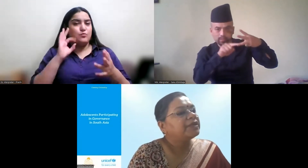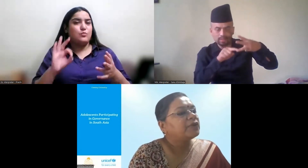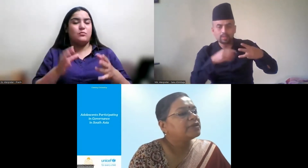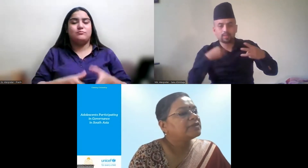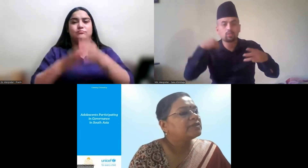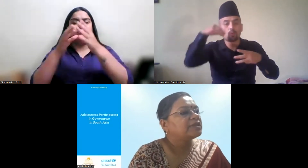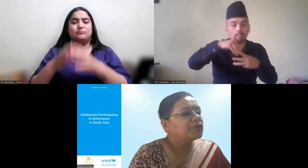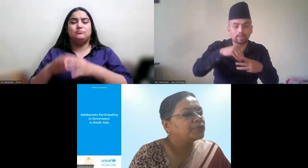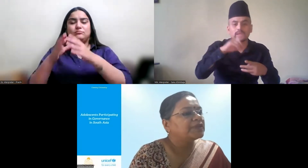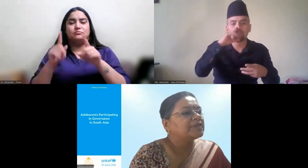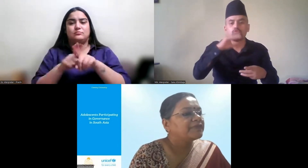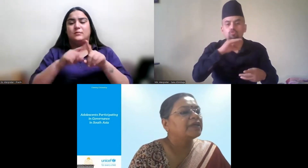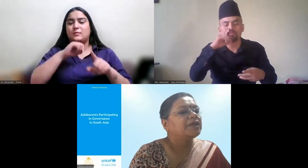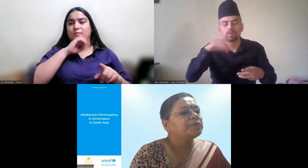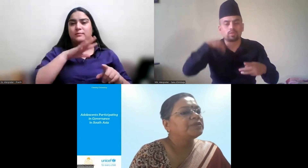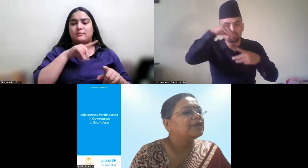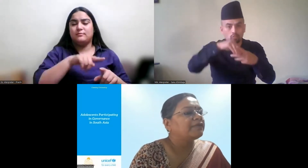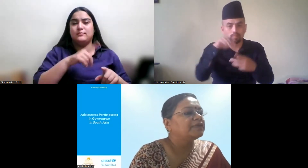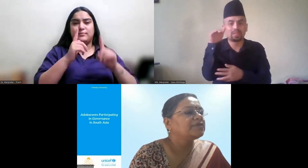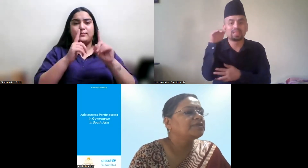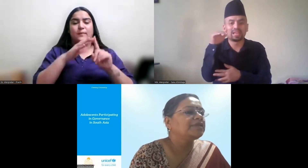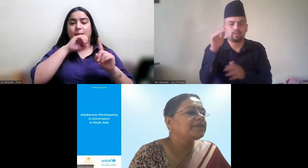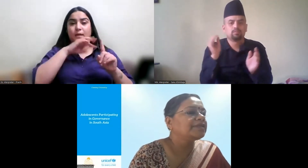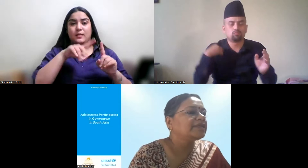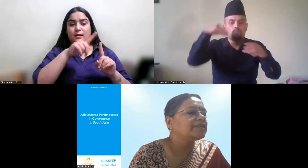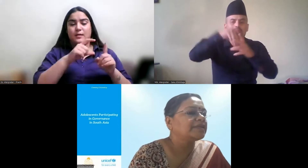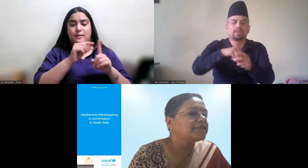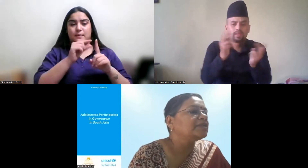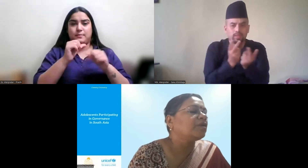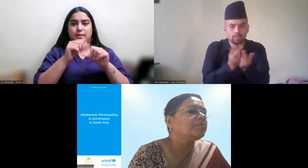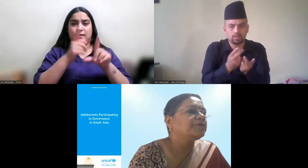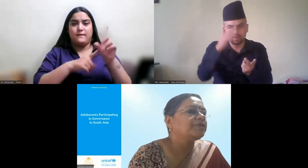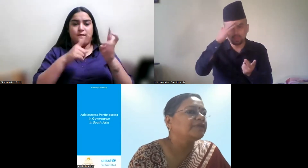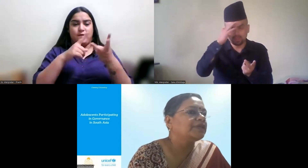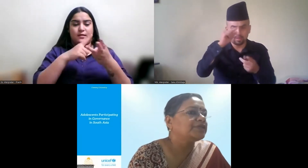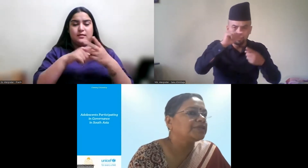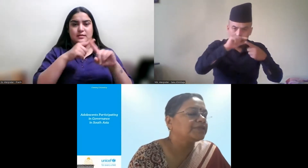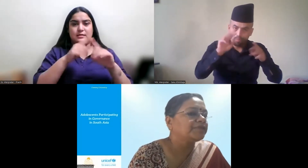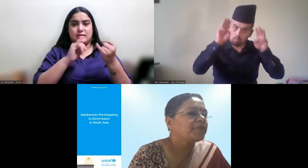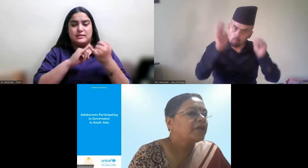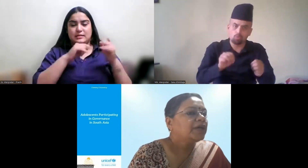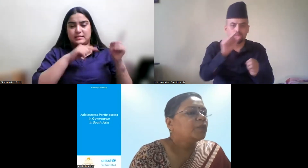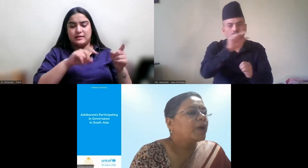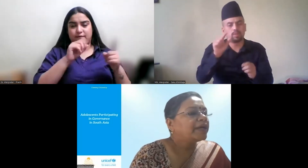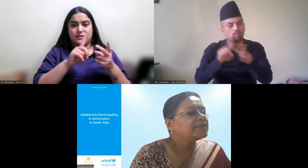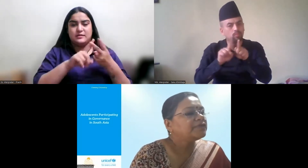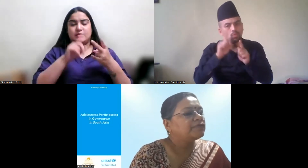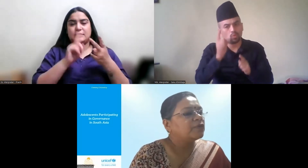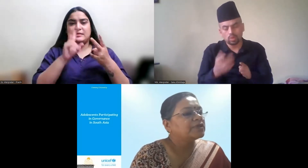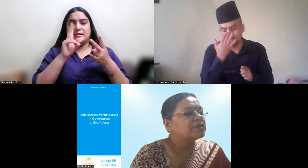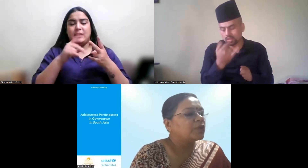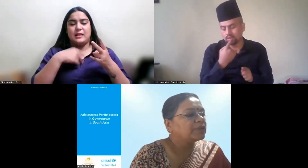children and adolescents and youth in civic engagement and governance was integrated as a critical component of the initiative. Now, why did